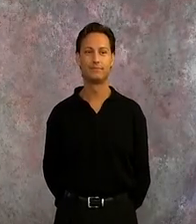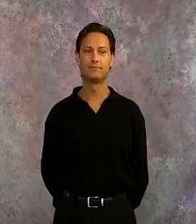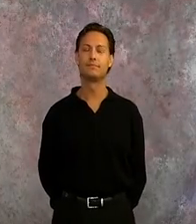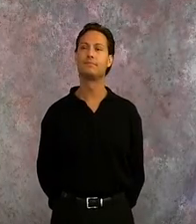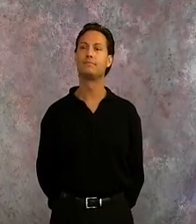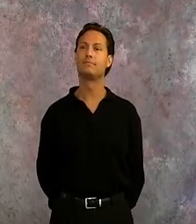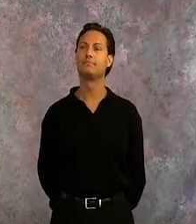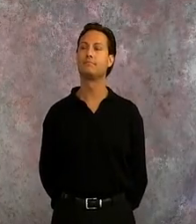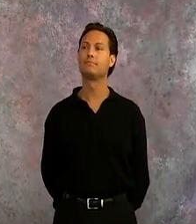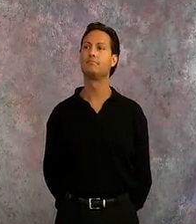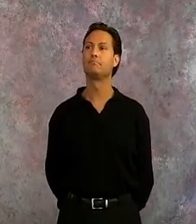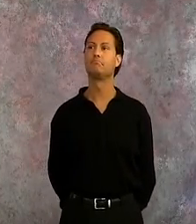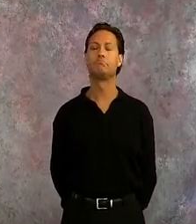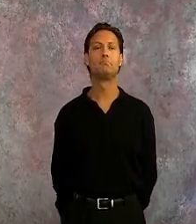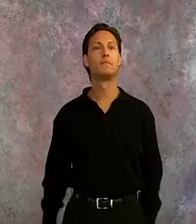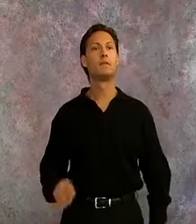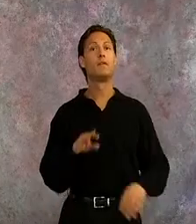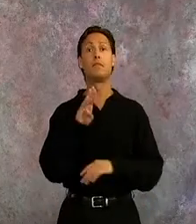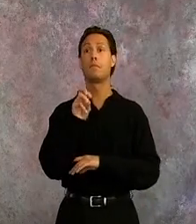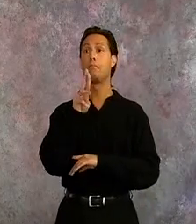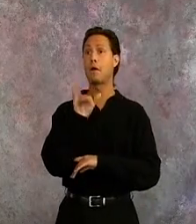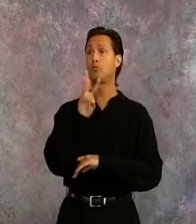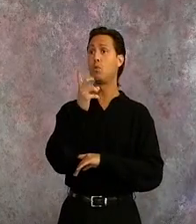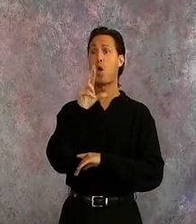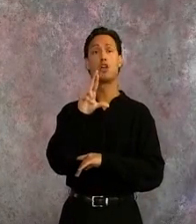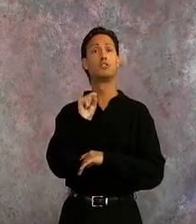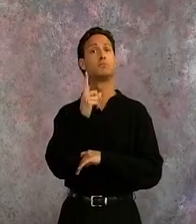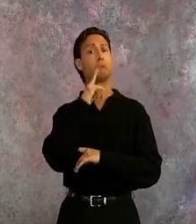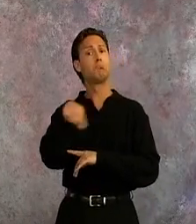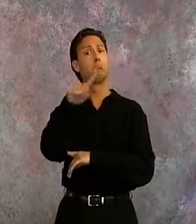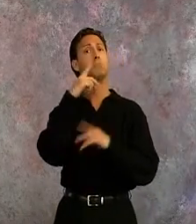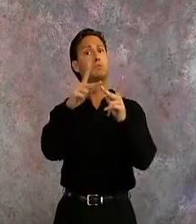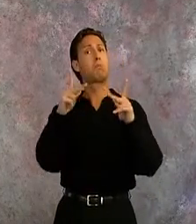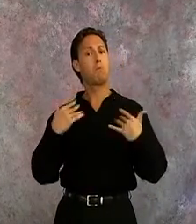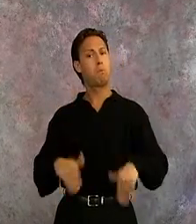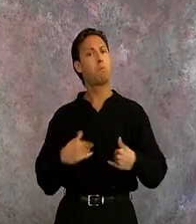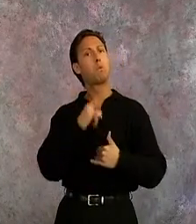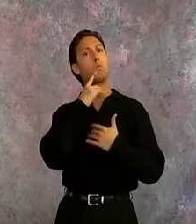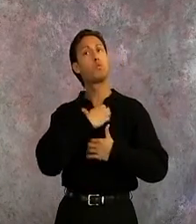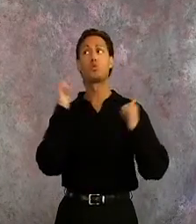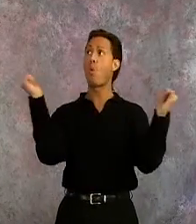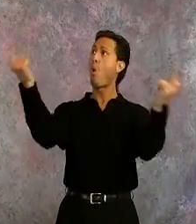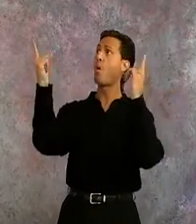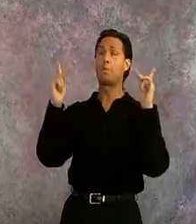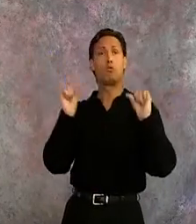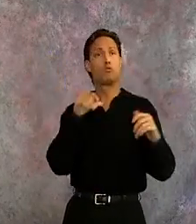Boundary Waters is a place that everybody should have access to and can reap the same benefits